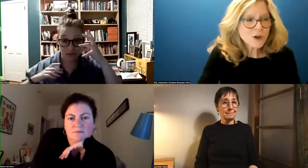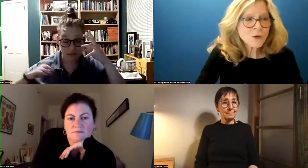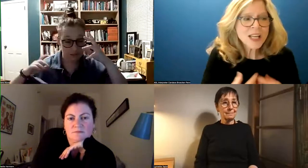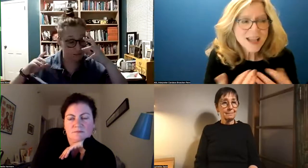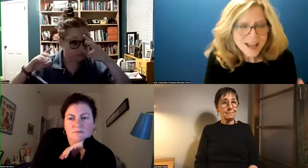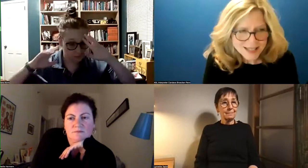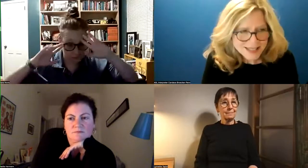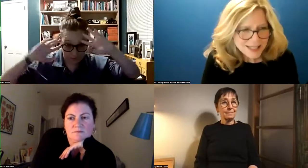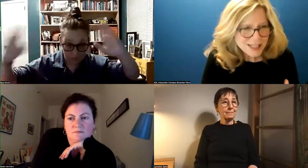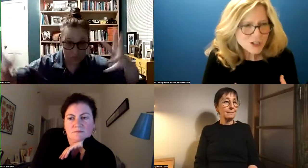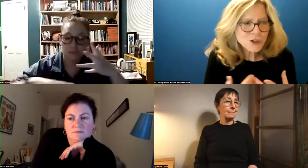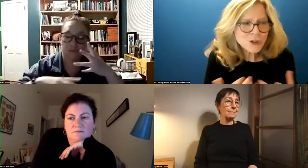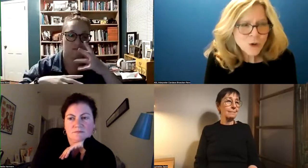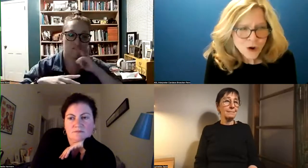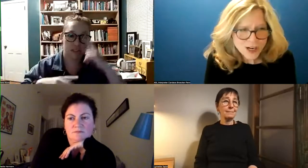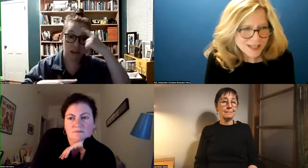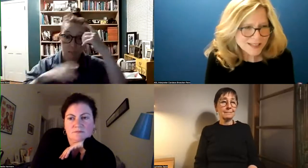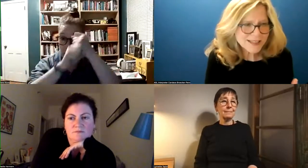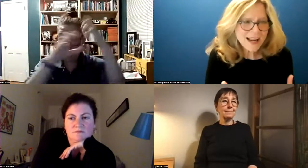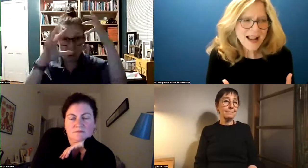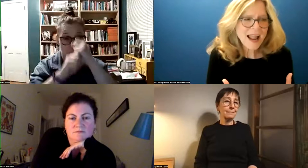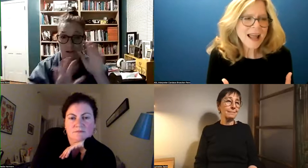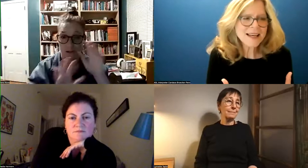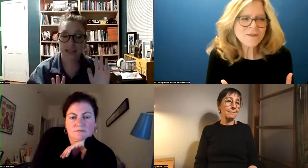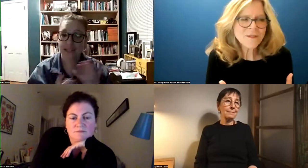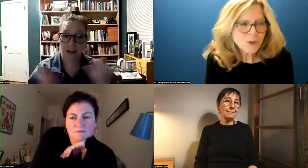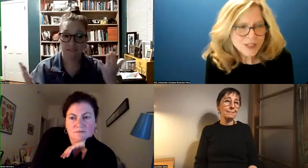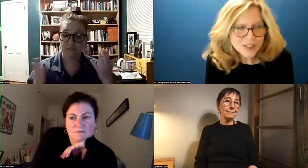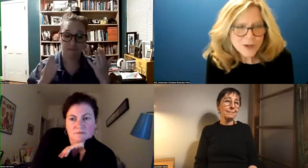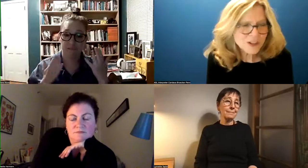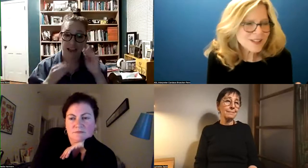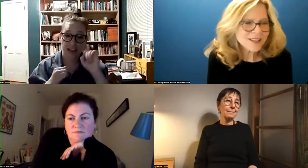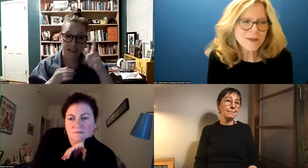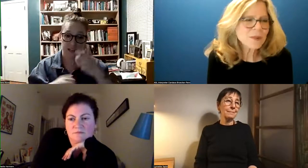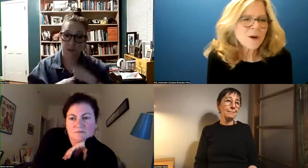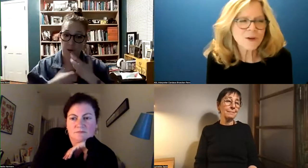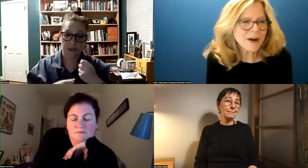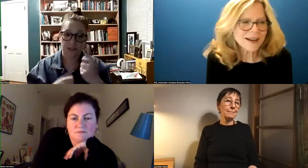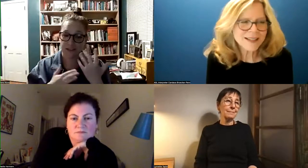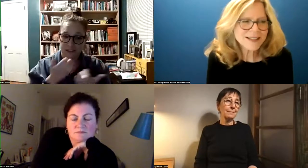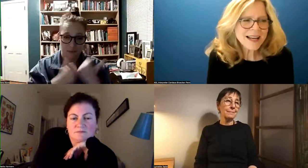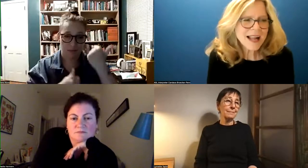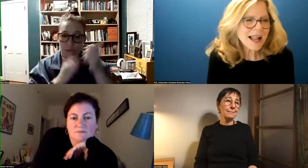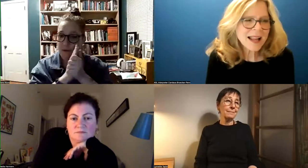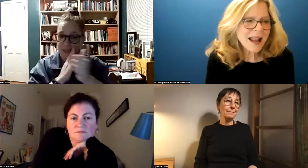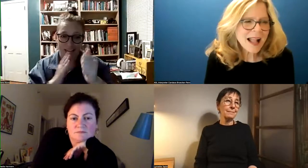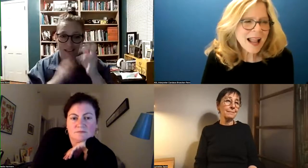and create stories and visual experiences that blow your mind.